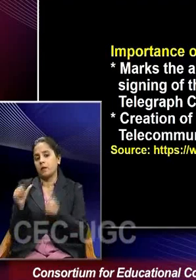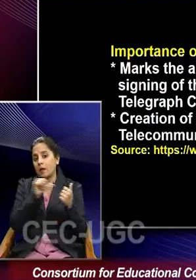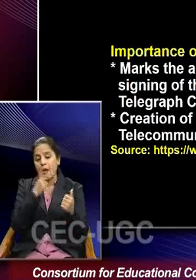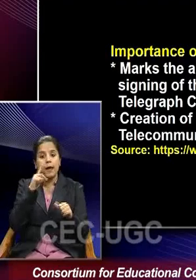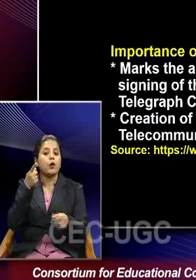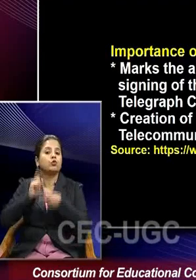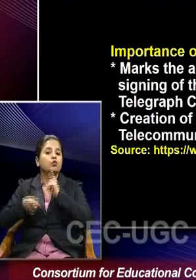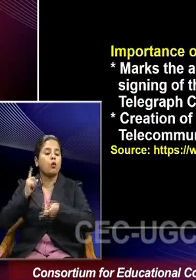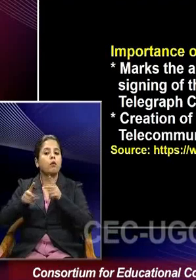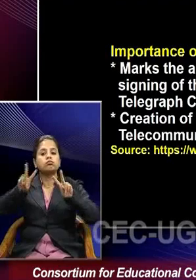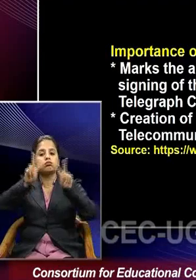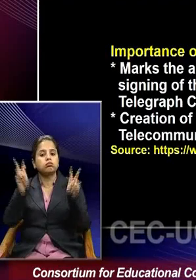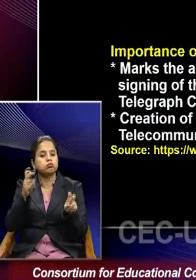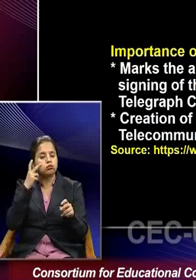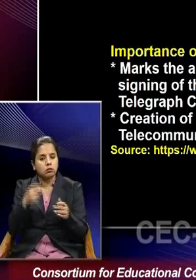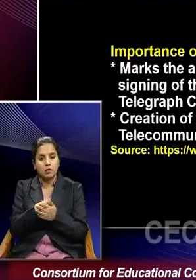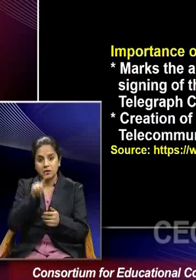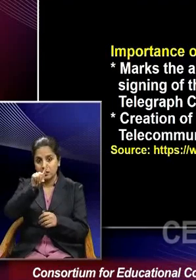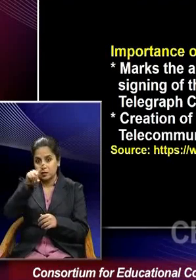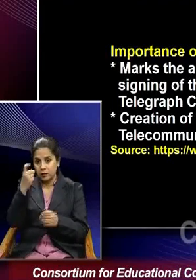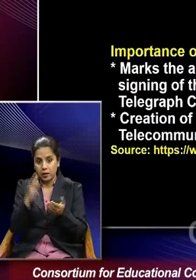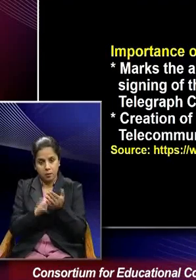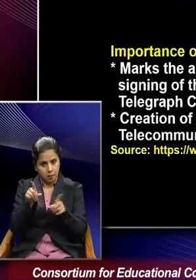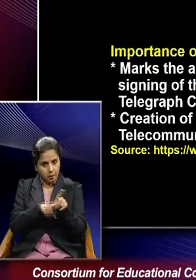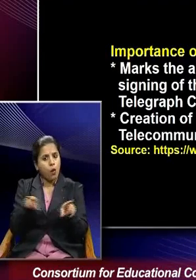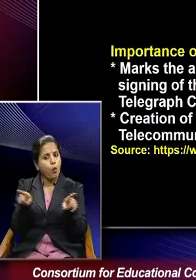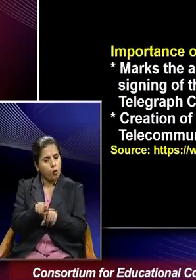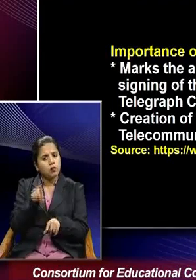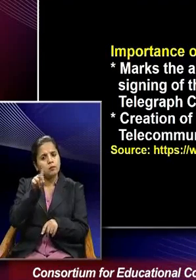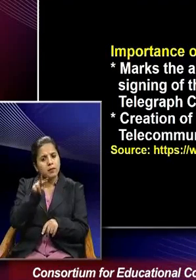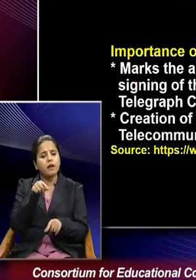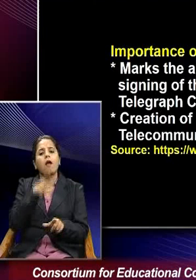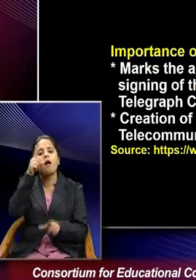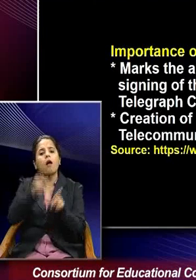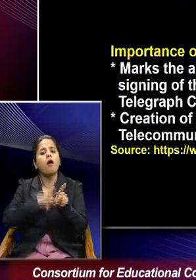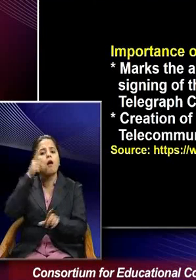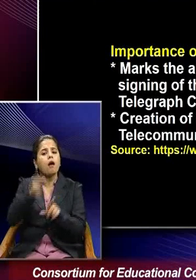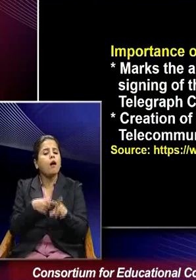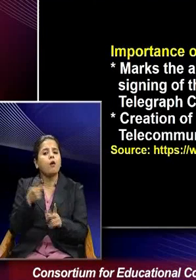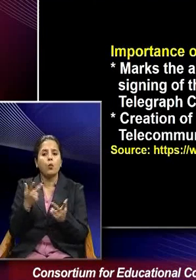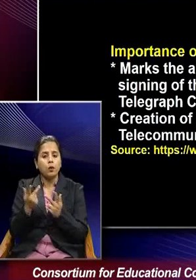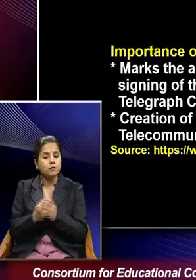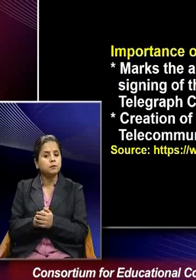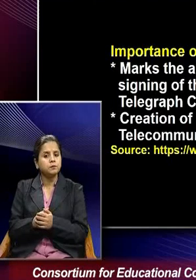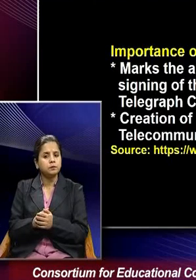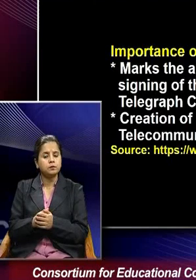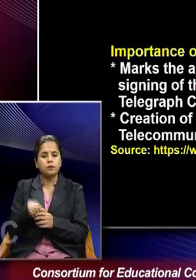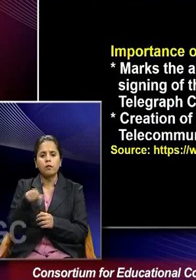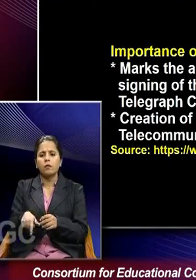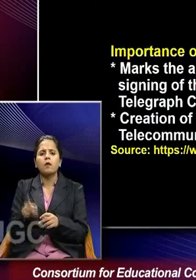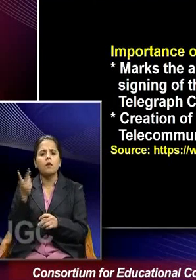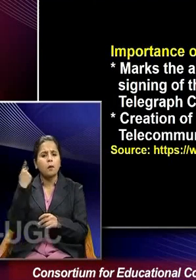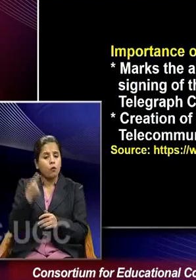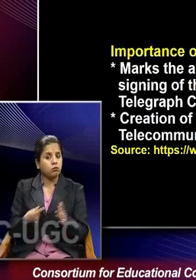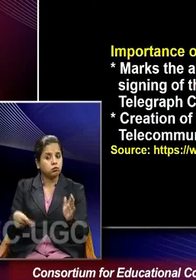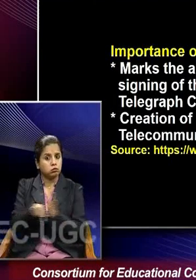historical aspect. 17th May also marks the anniversary of the signing